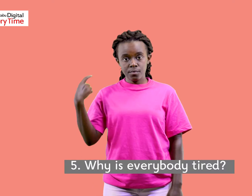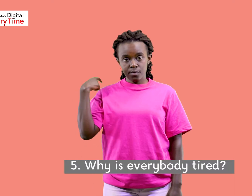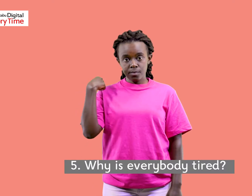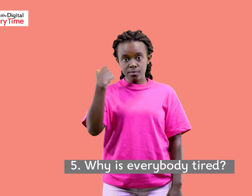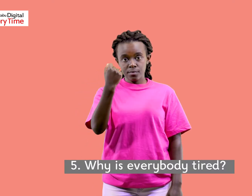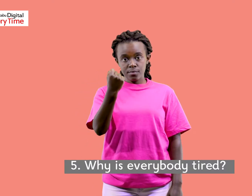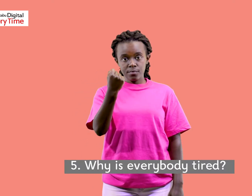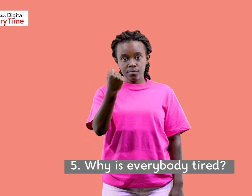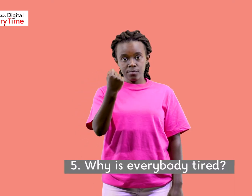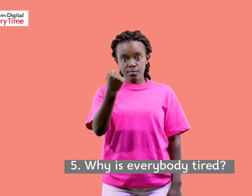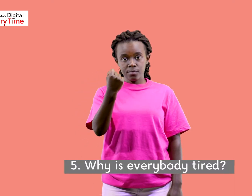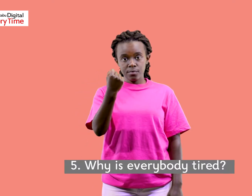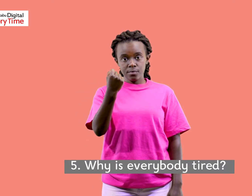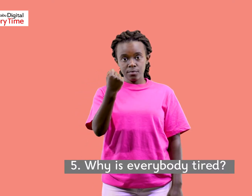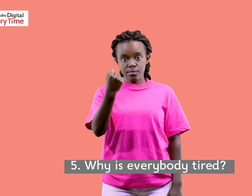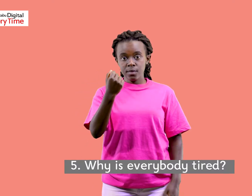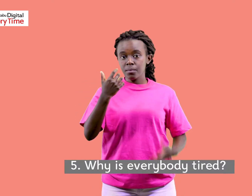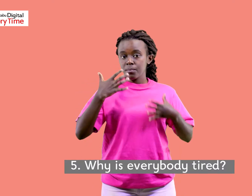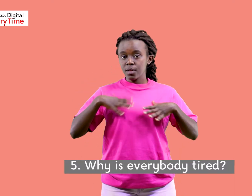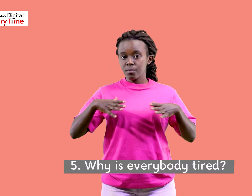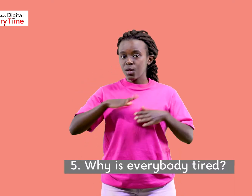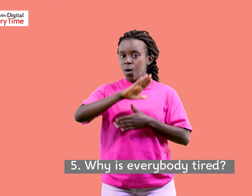Number five, why is everybody tired?